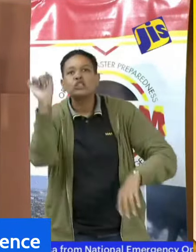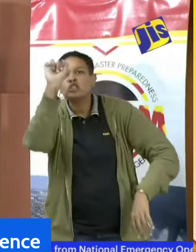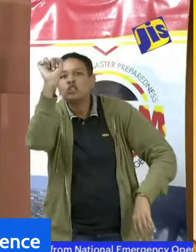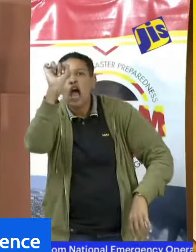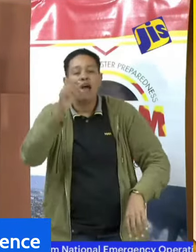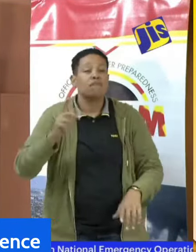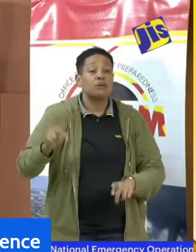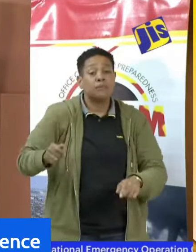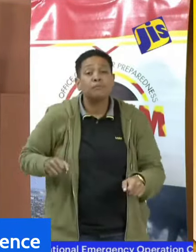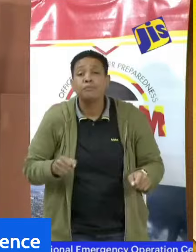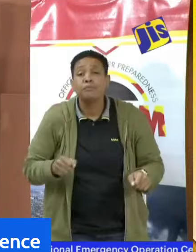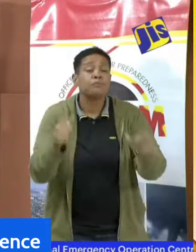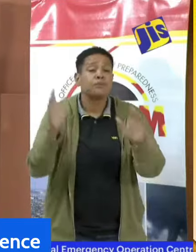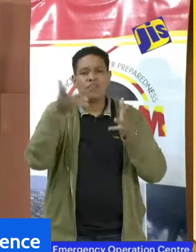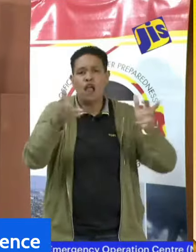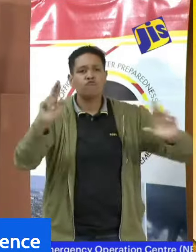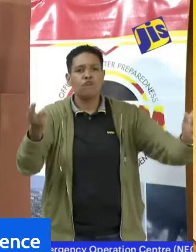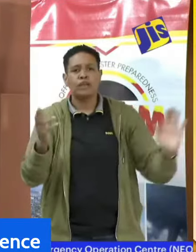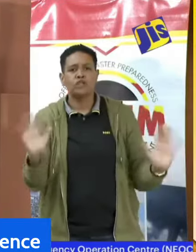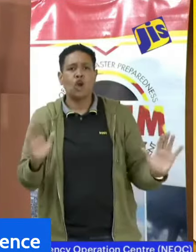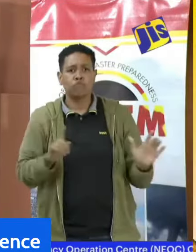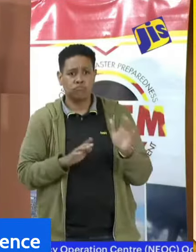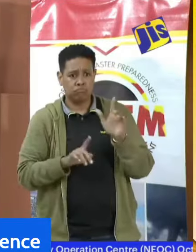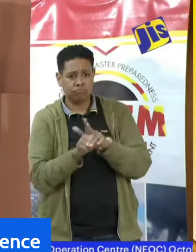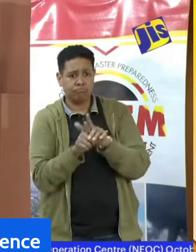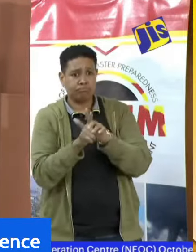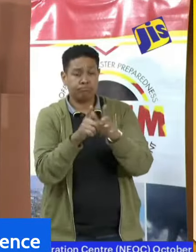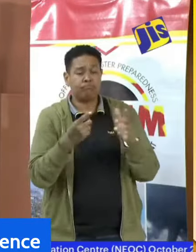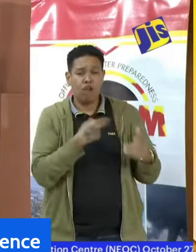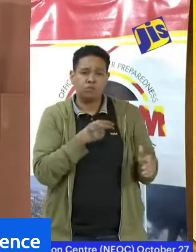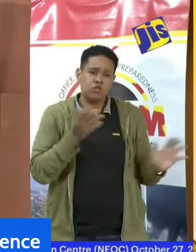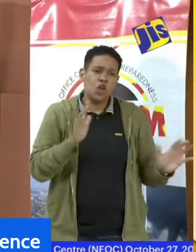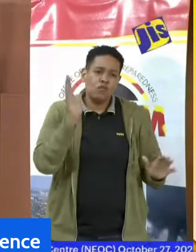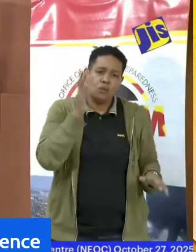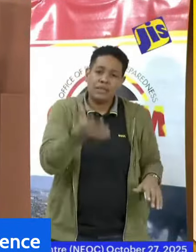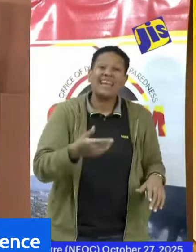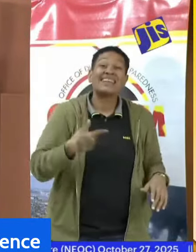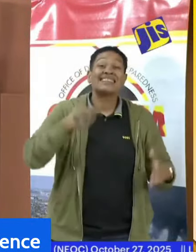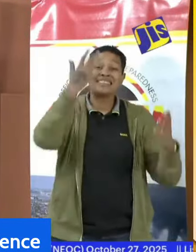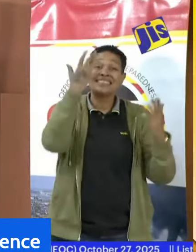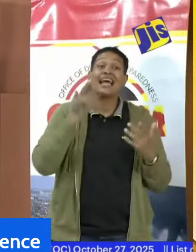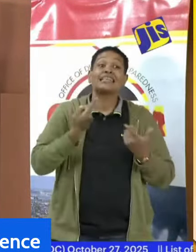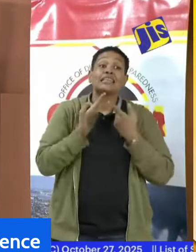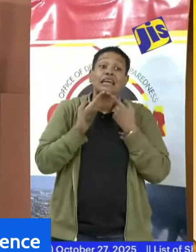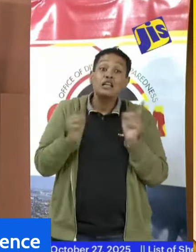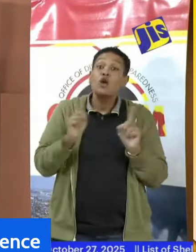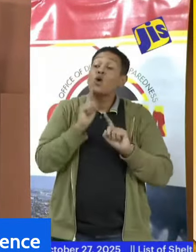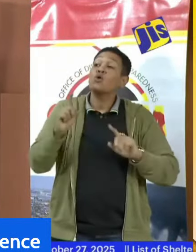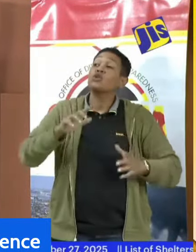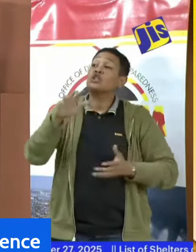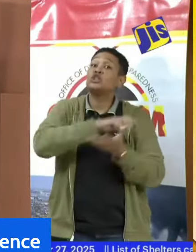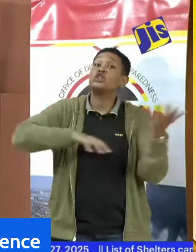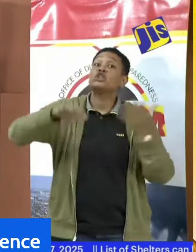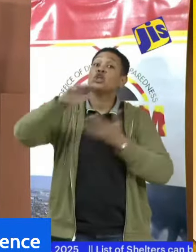deal with the possibility. Very sad to announce that even though the storm has not yet hit,